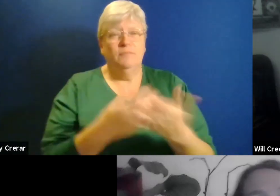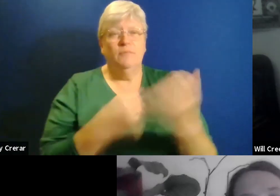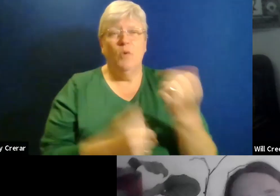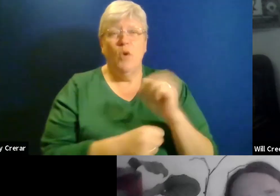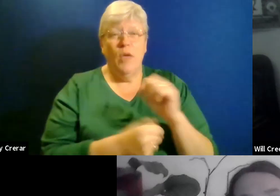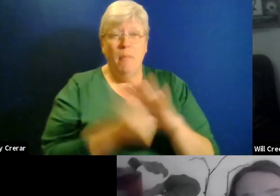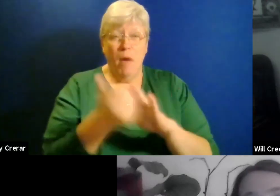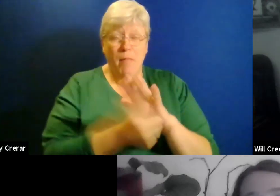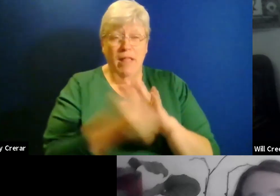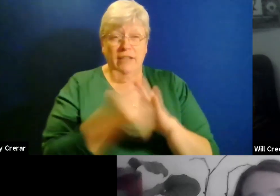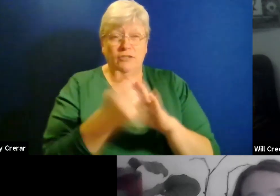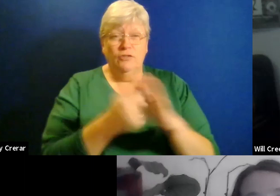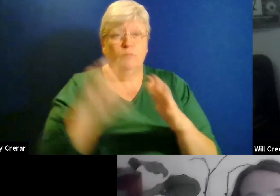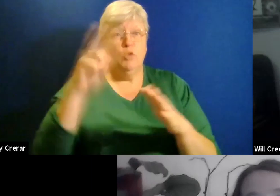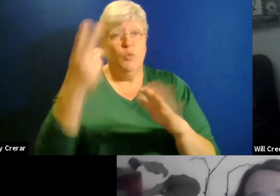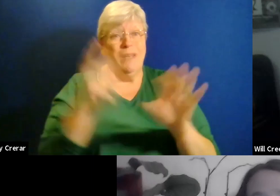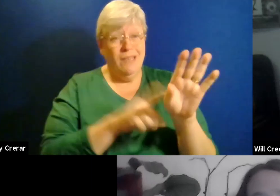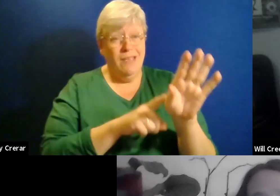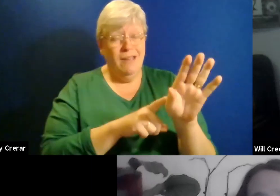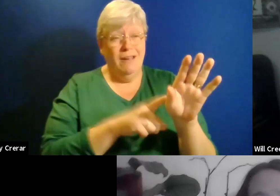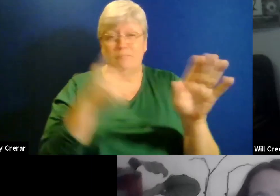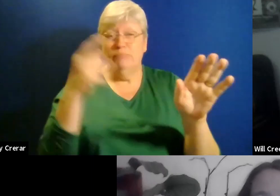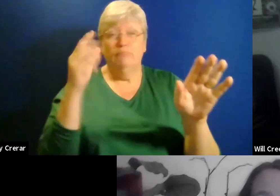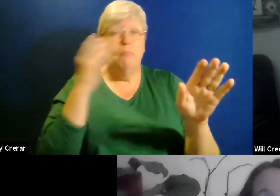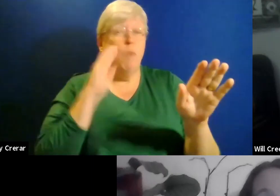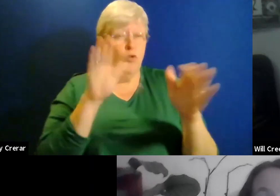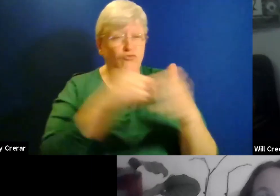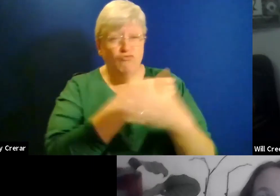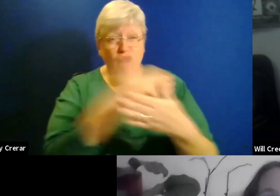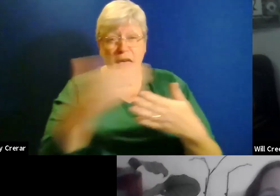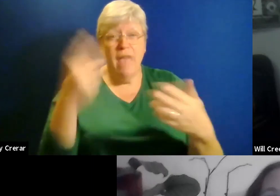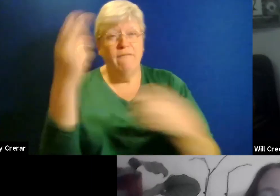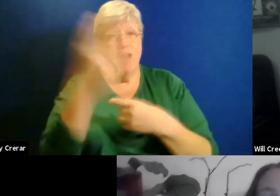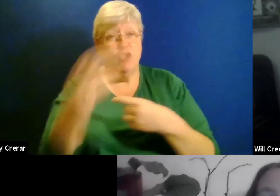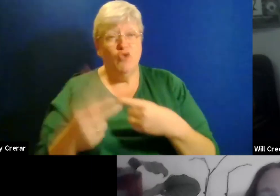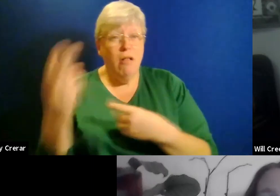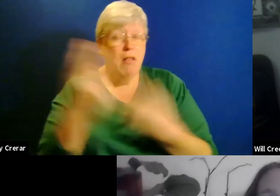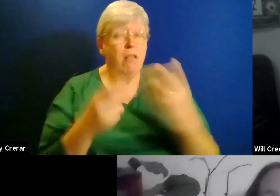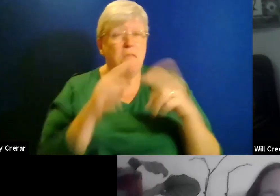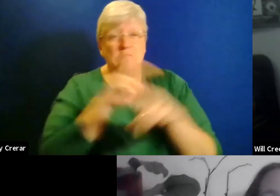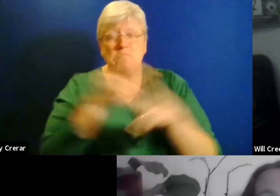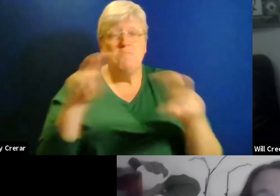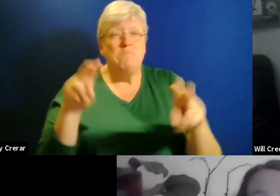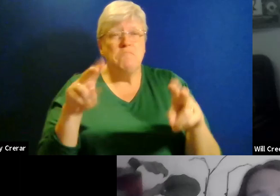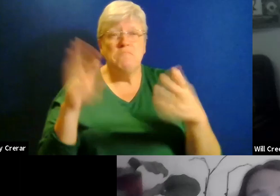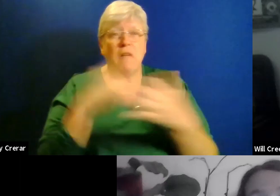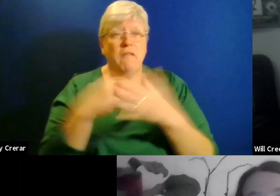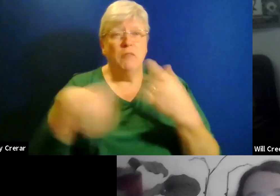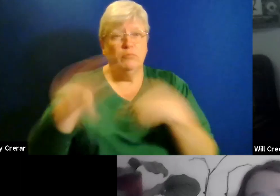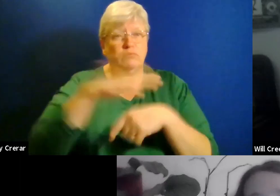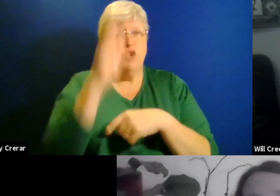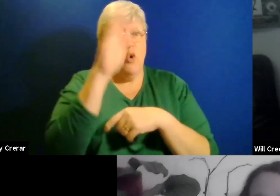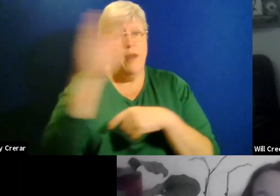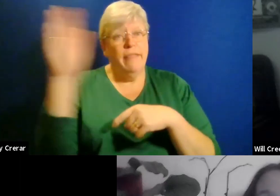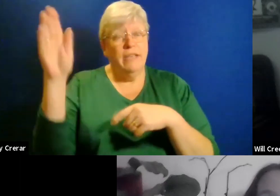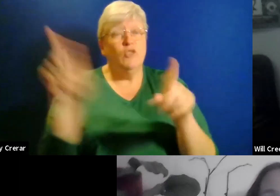We publish biannually a selection of prose, poetry, and visual arts from artists and writers around the northeast and